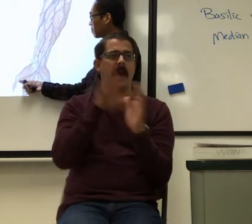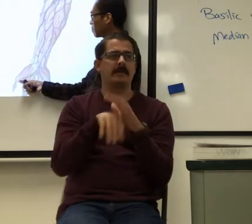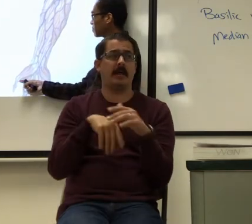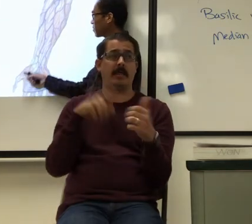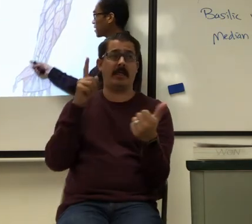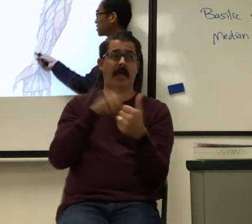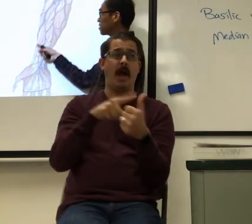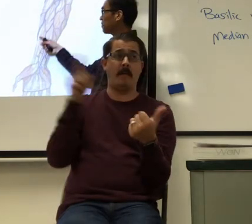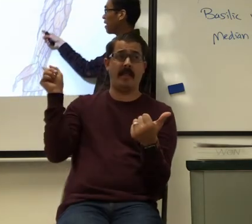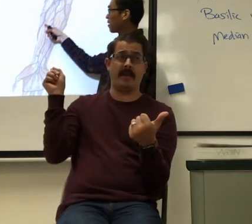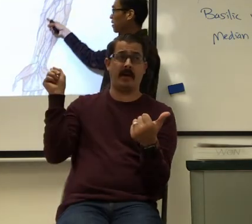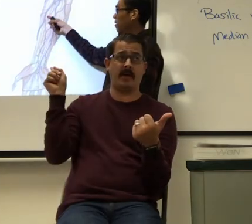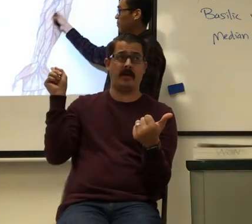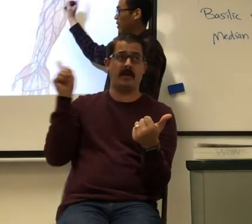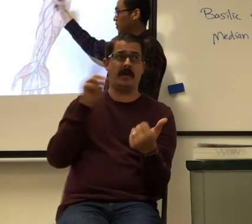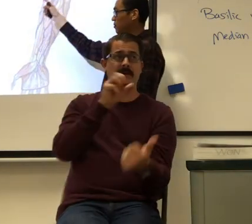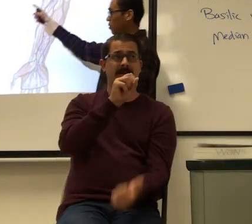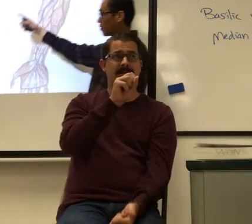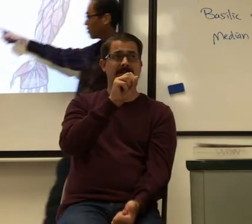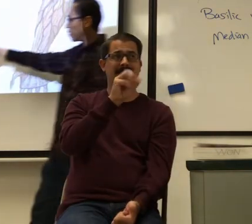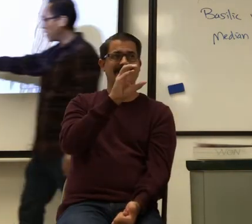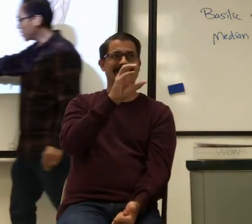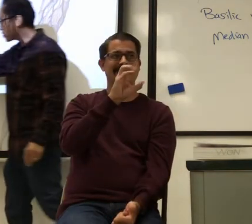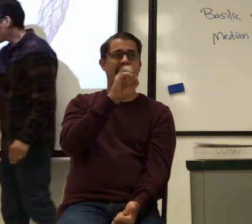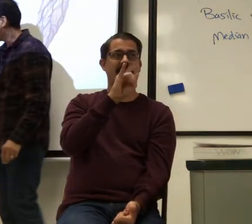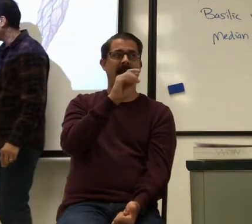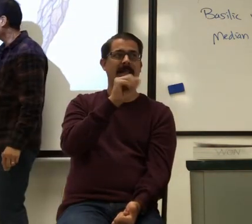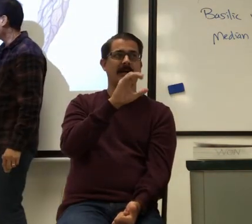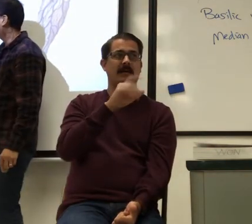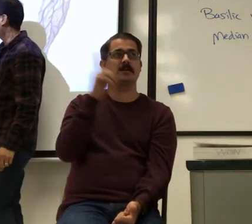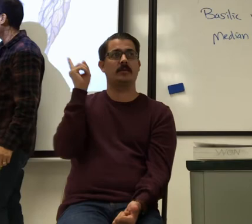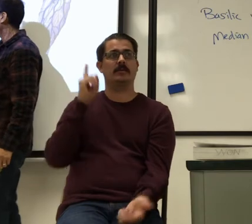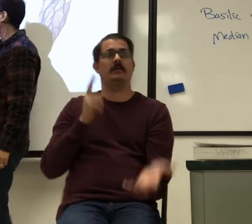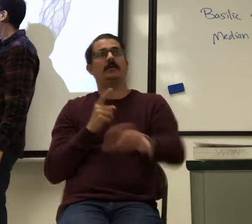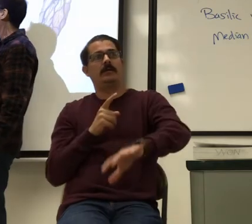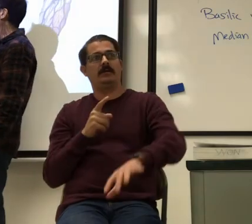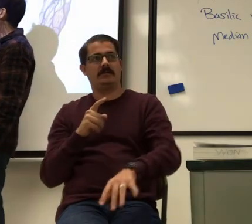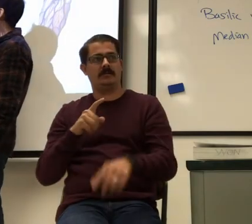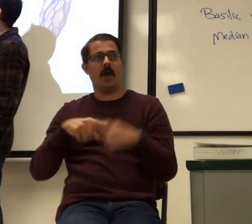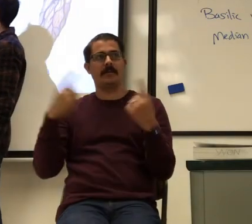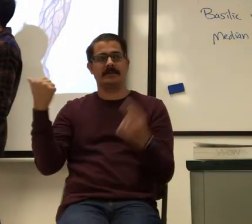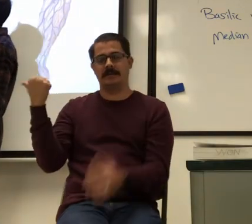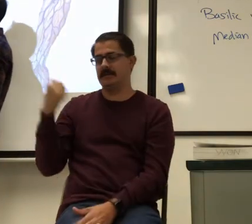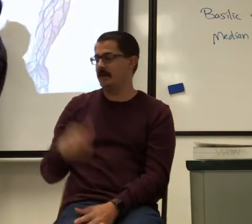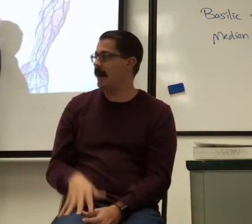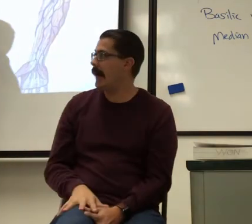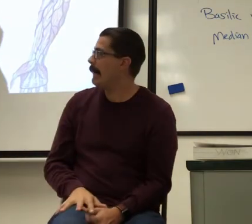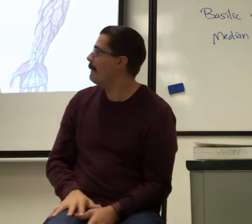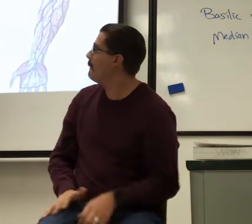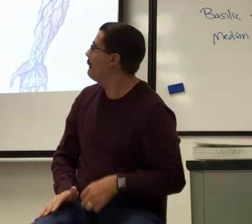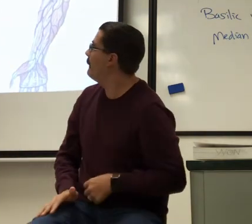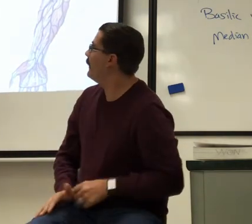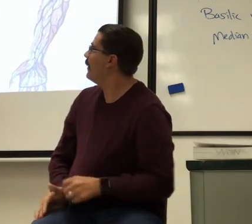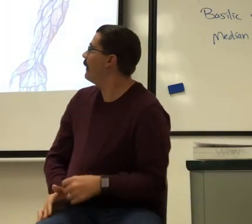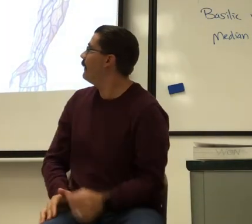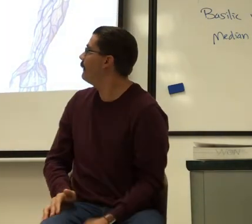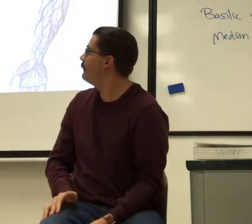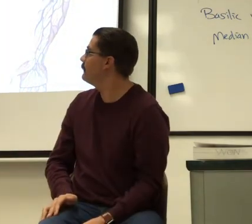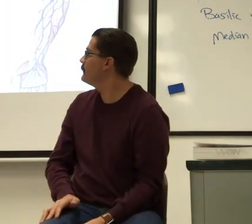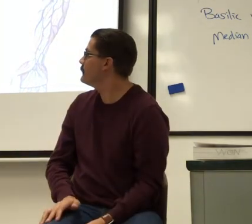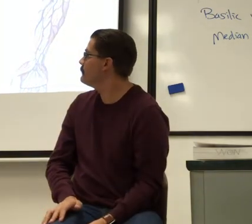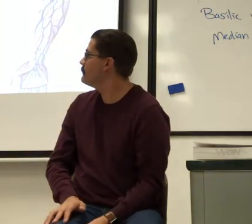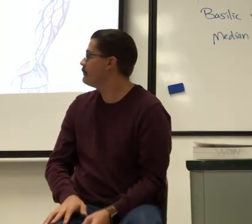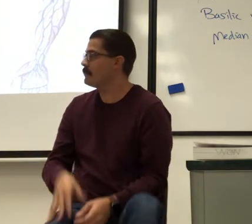so that's cephalic. But on this one, there's the thumb on the other side. So and then that's the phthalate. So that's how you want to think